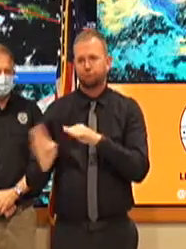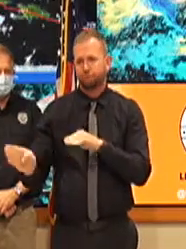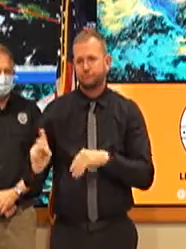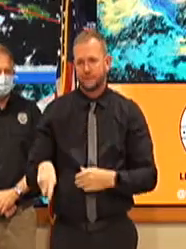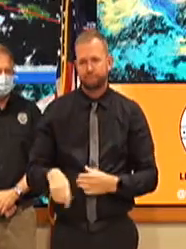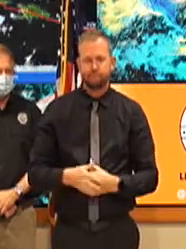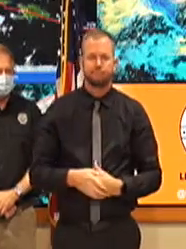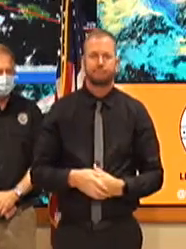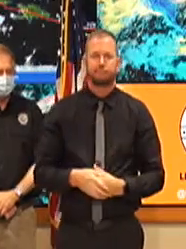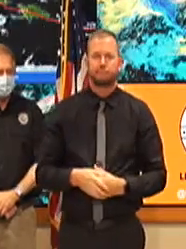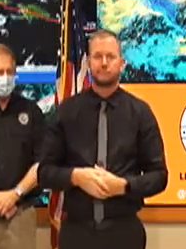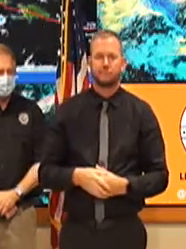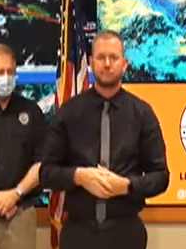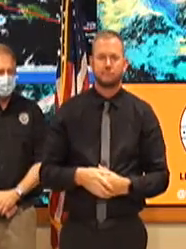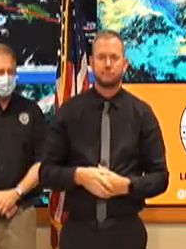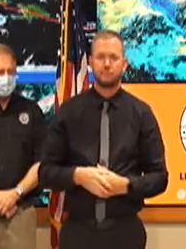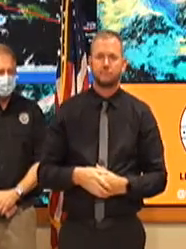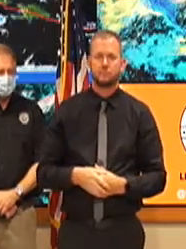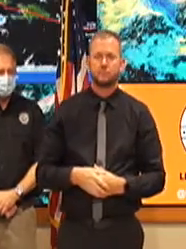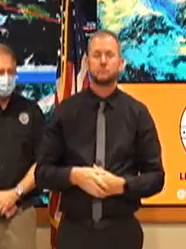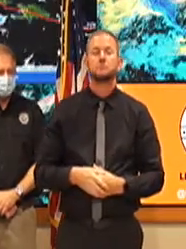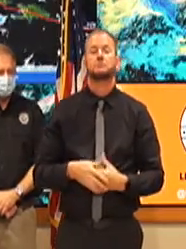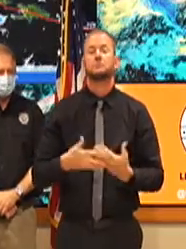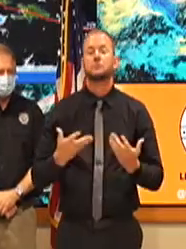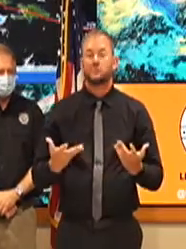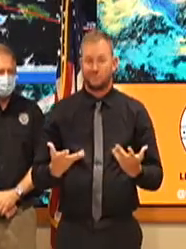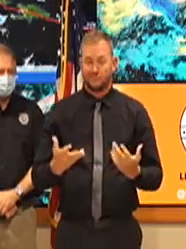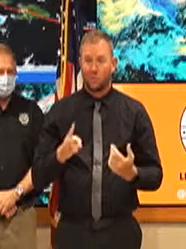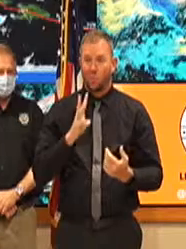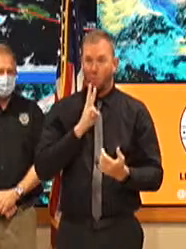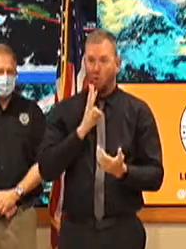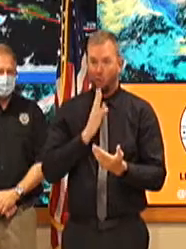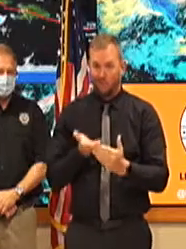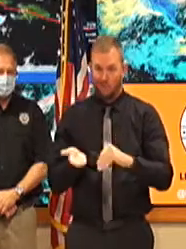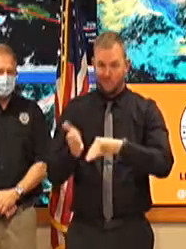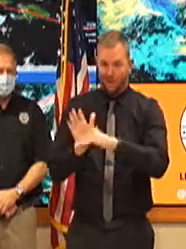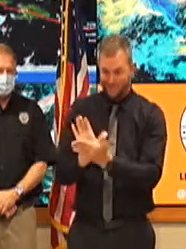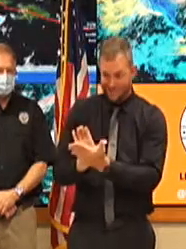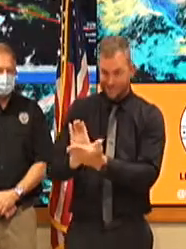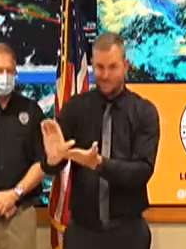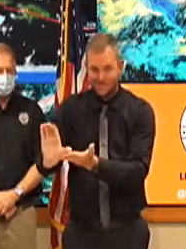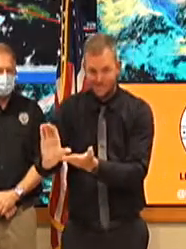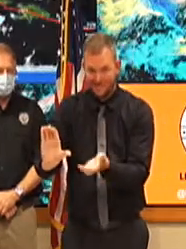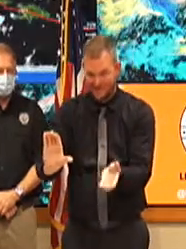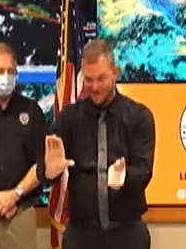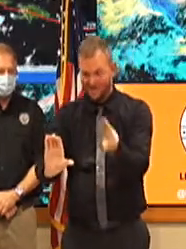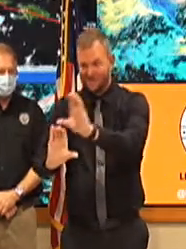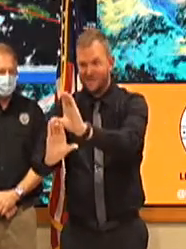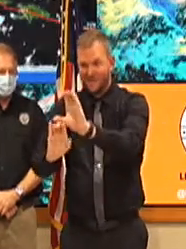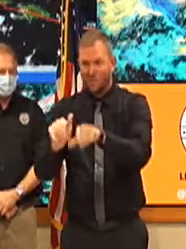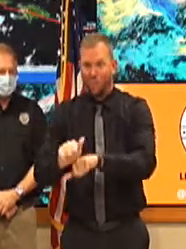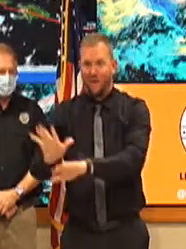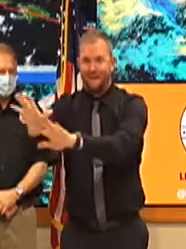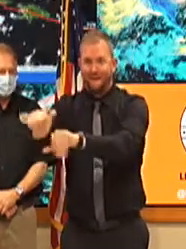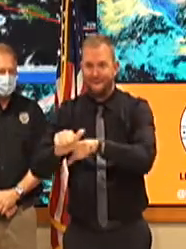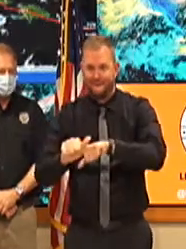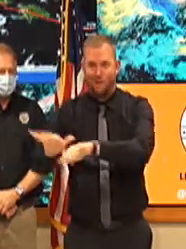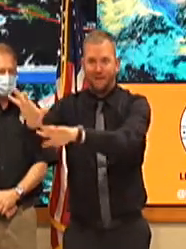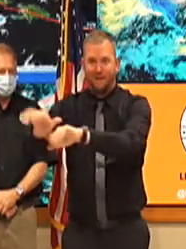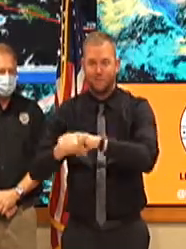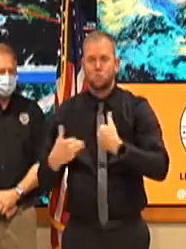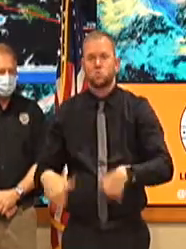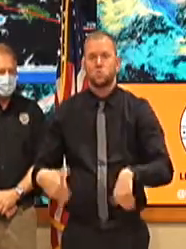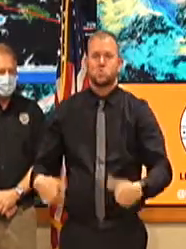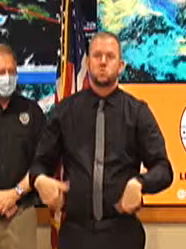surge that we mentioned, so something to be very, very careful with. So that is for folks in zones A and B along the